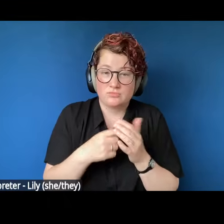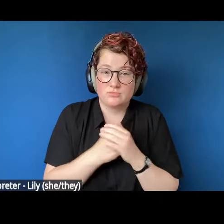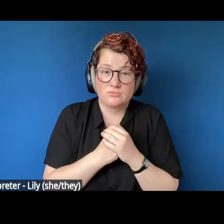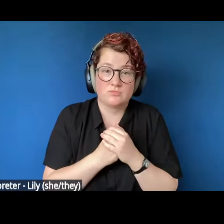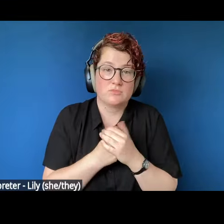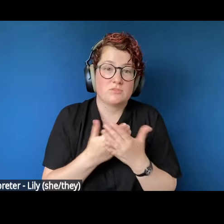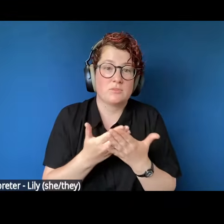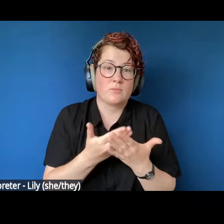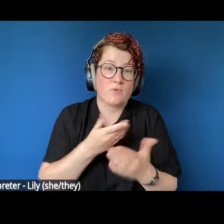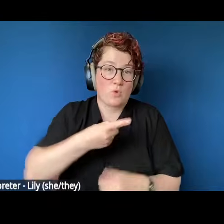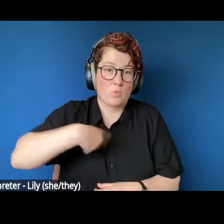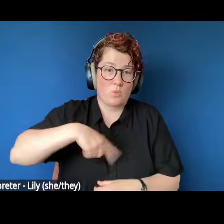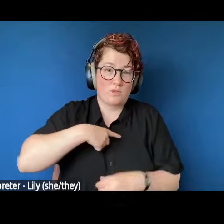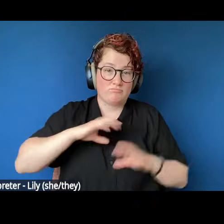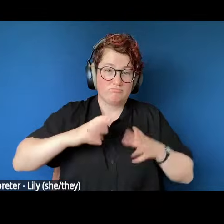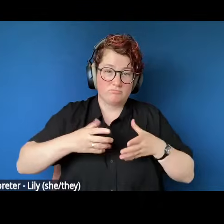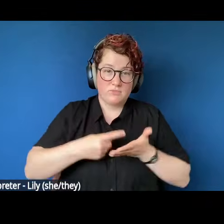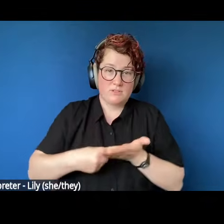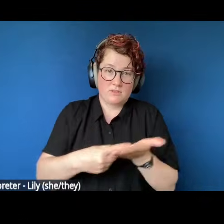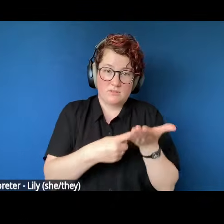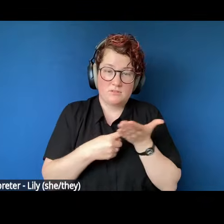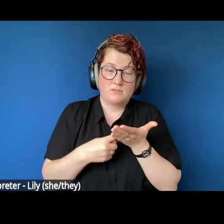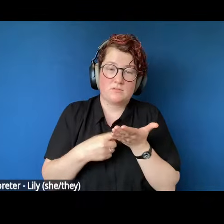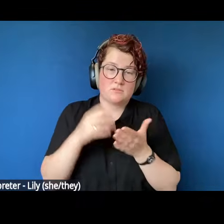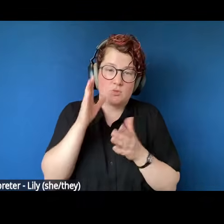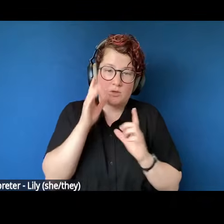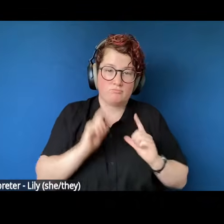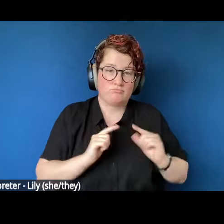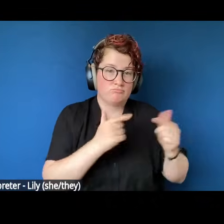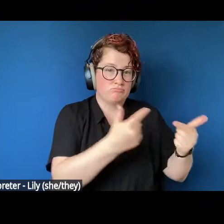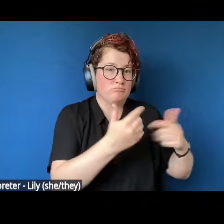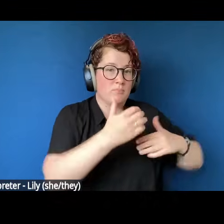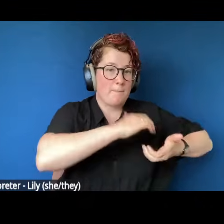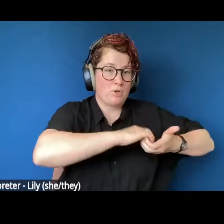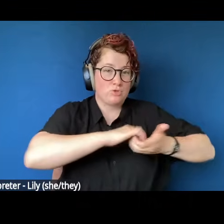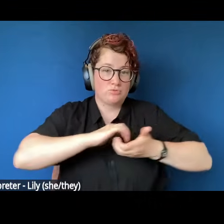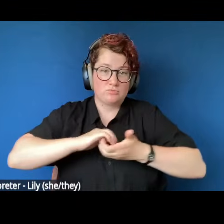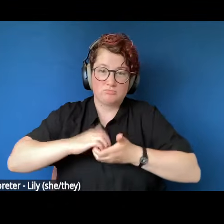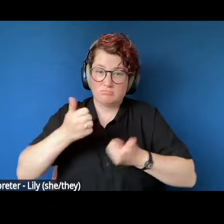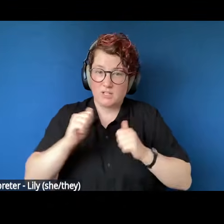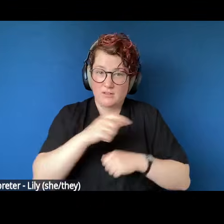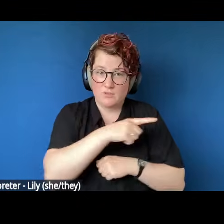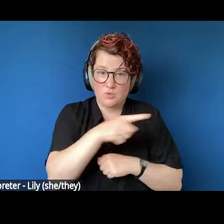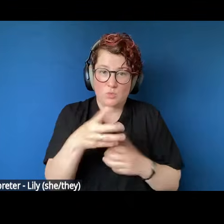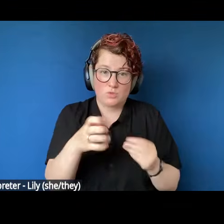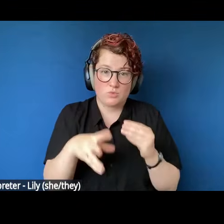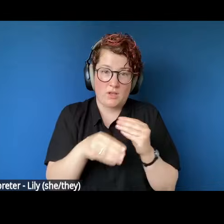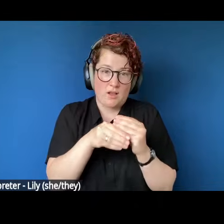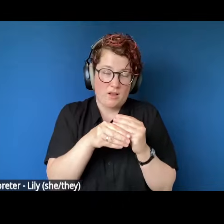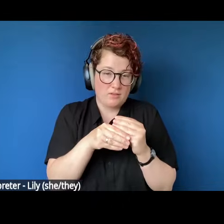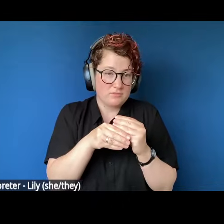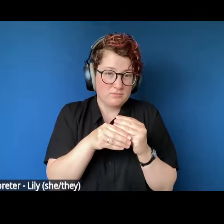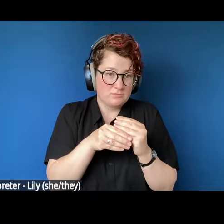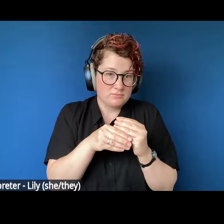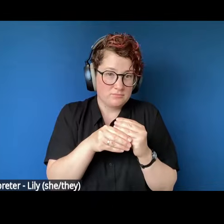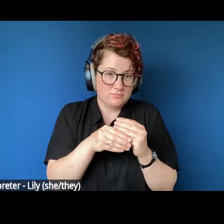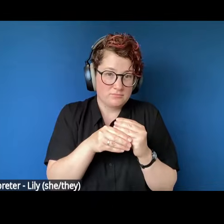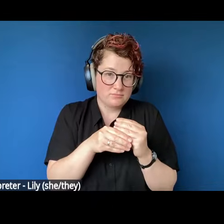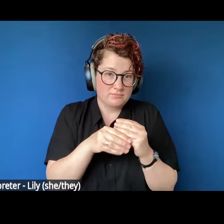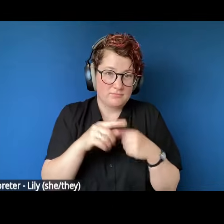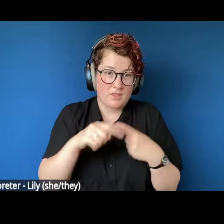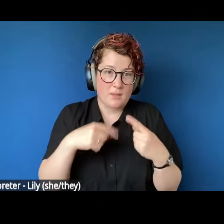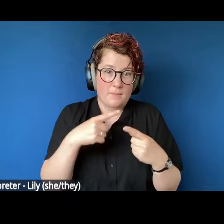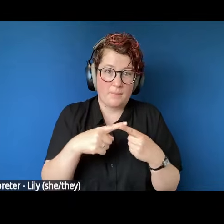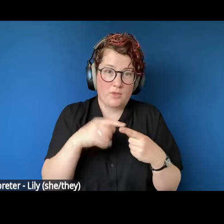trustees discuss, I just want to again open the floor to partners. If there is anything that you want to contribute to the discussion about rescinding these two